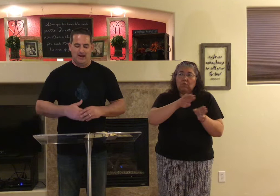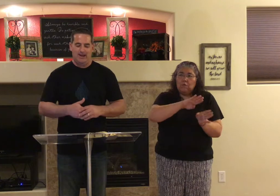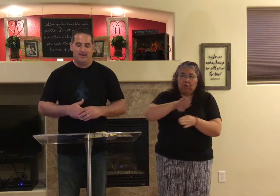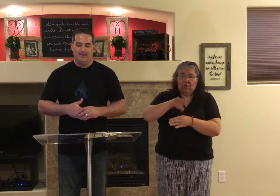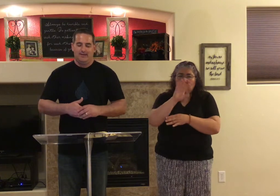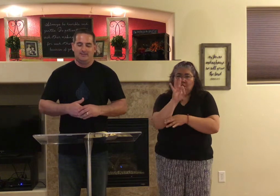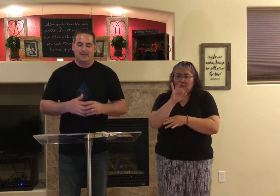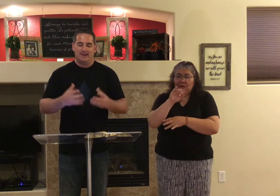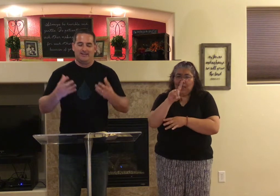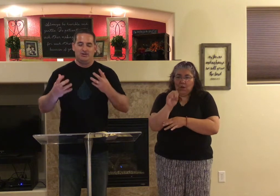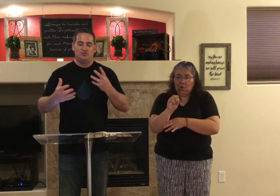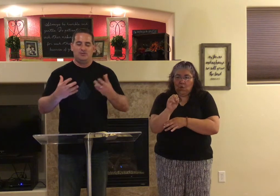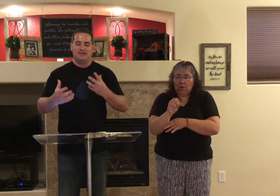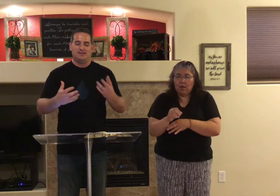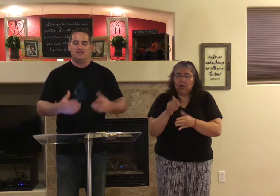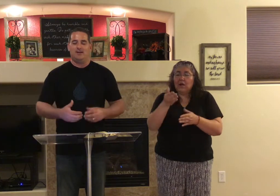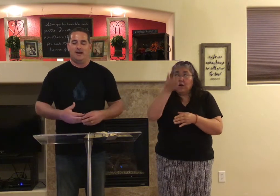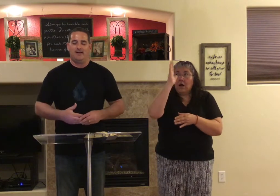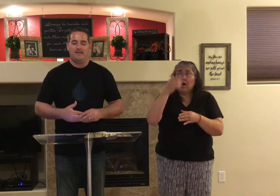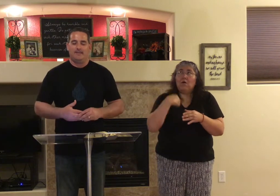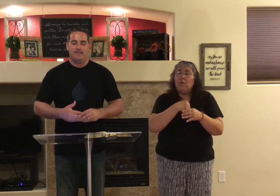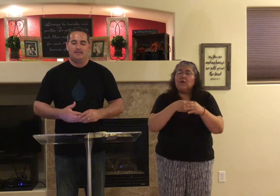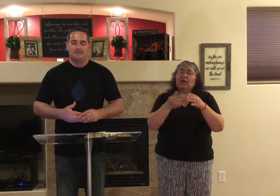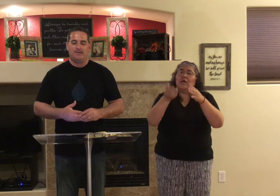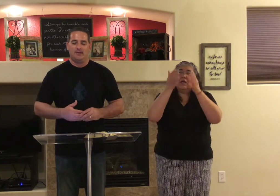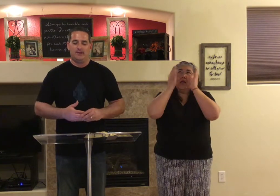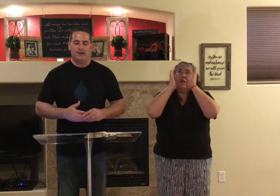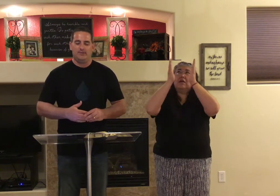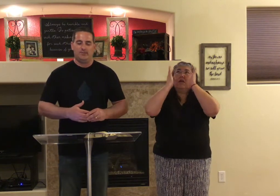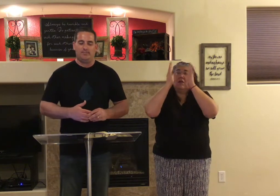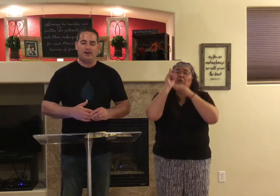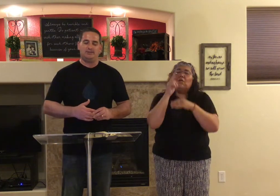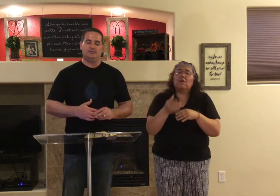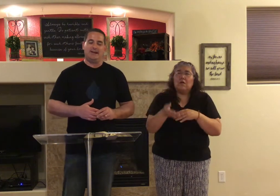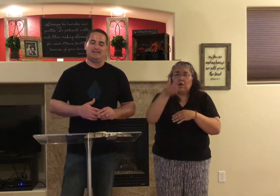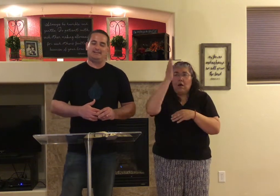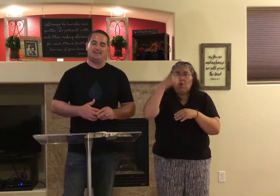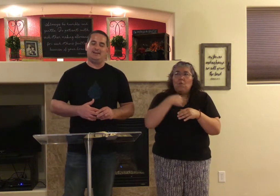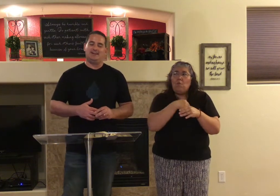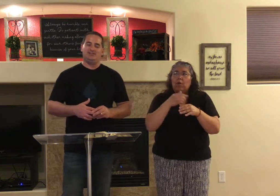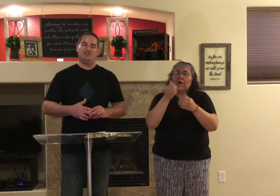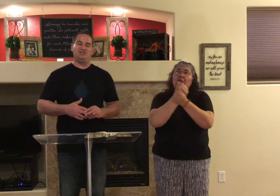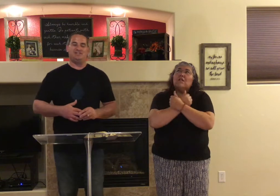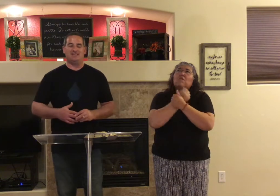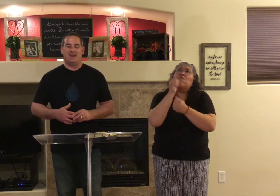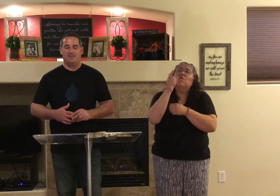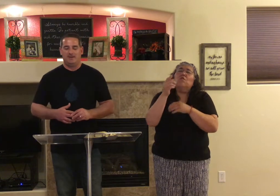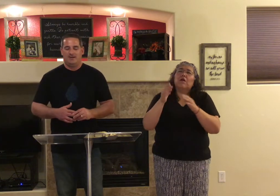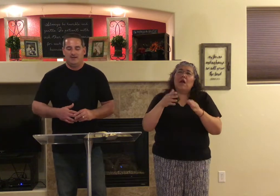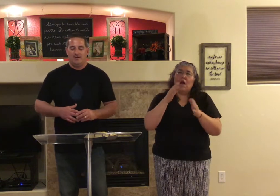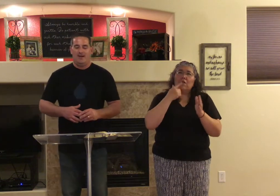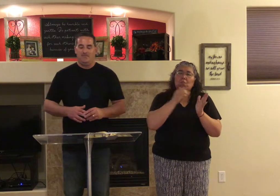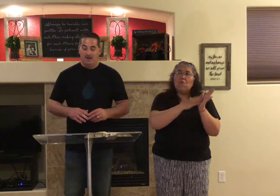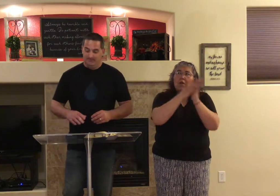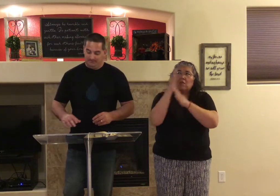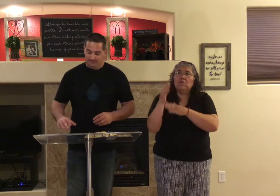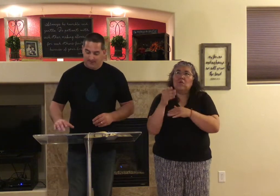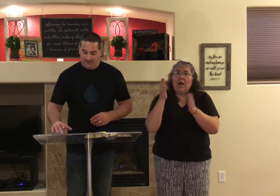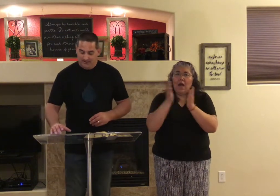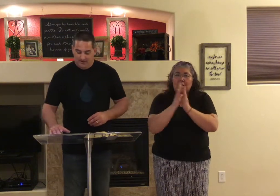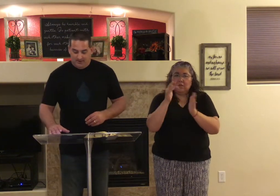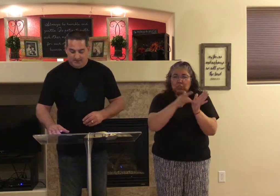out of the way. So, God, that we can hear you. So, Father, we love you, we praise you, and ask this thing in Jesus' name.